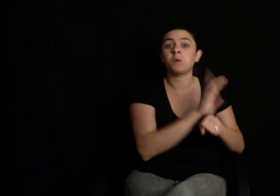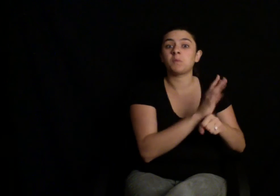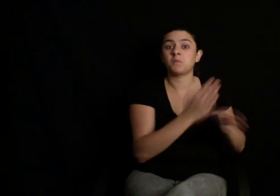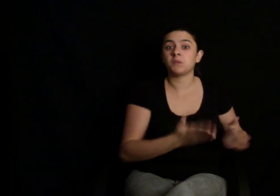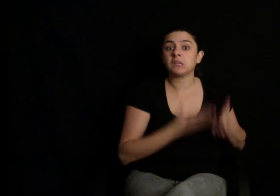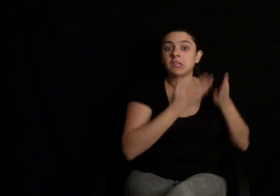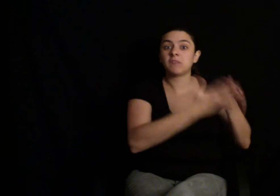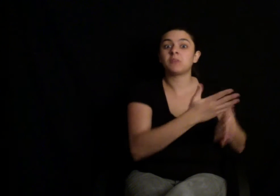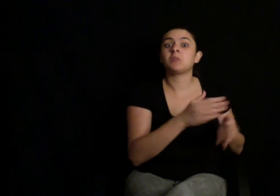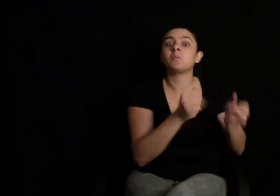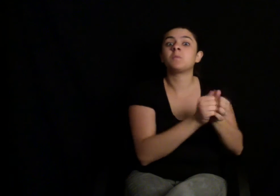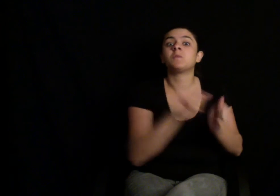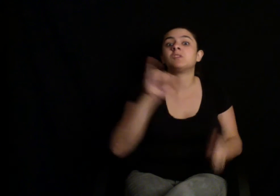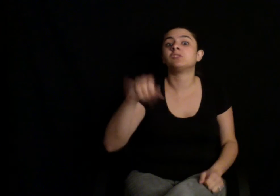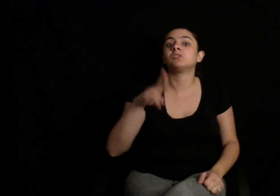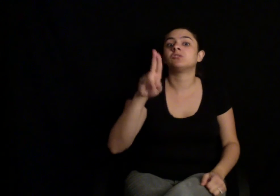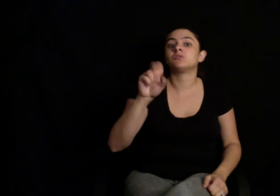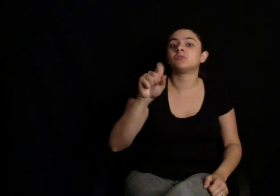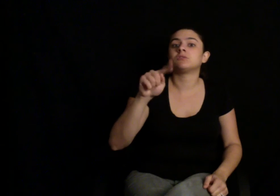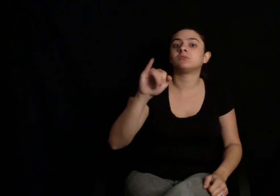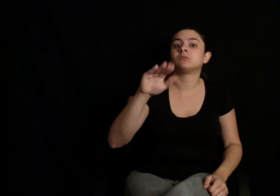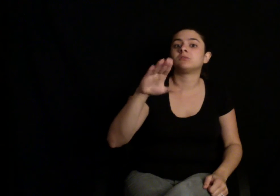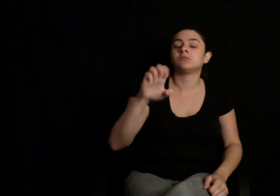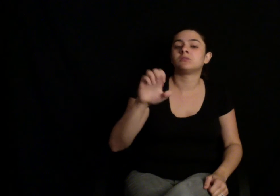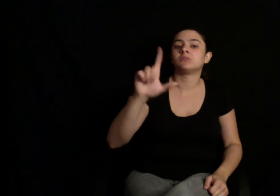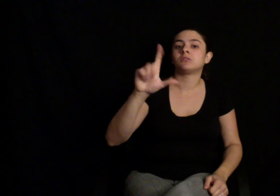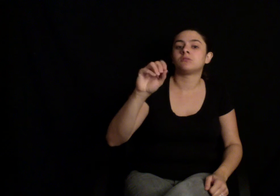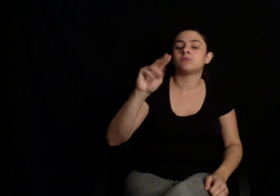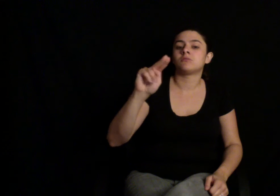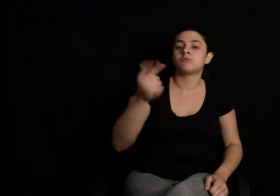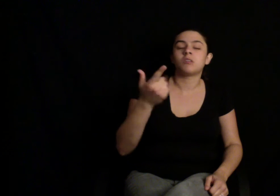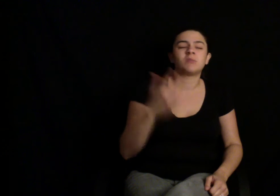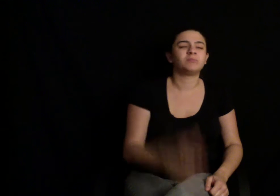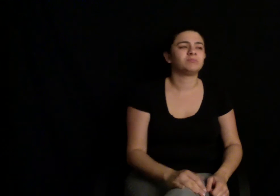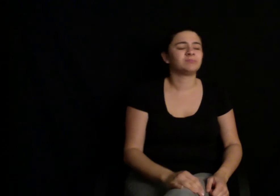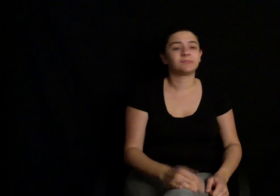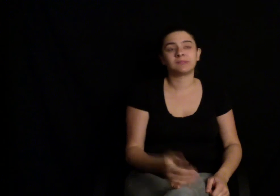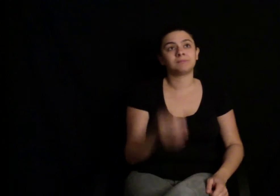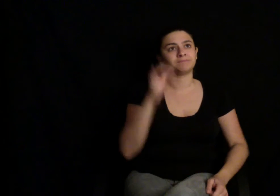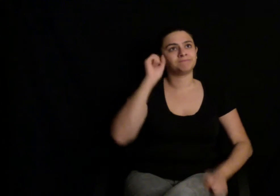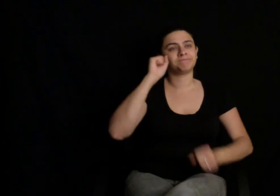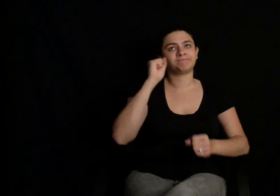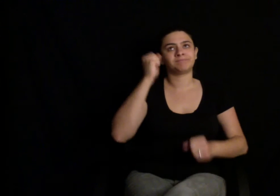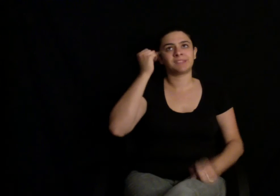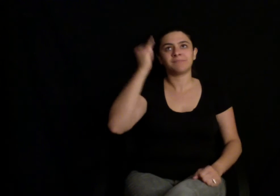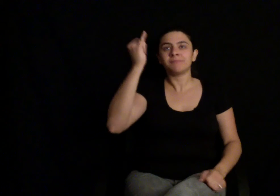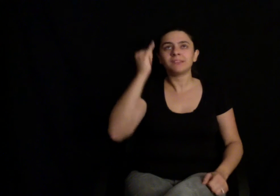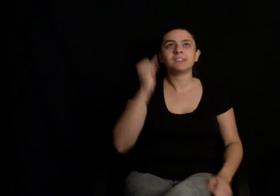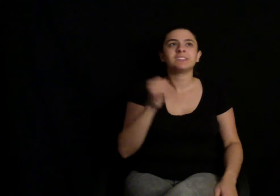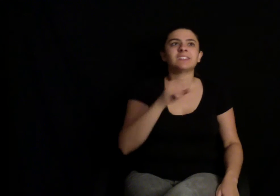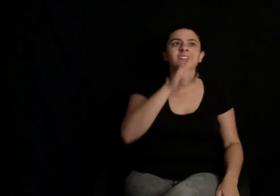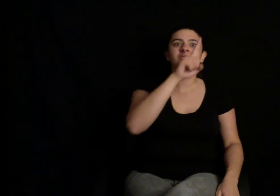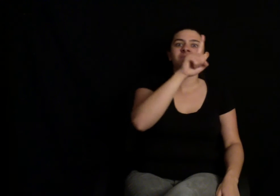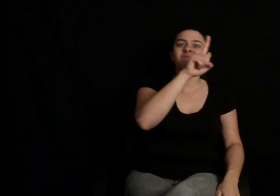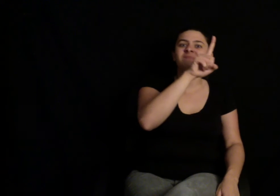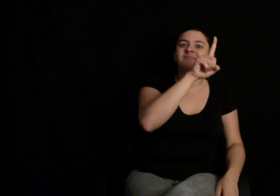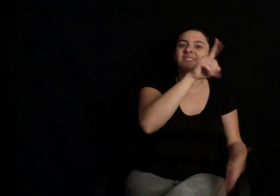in one of his movies. And you can imagine, I was getting thousands of inquiries every day, thousands of emails, thousands of Reddit